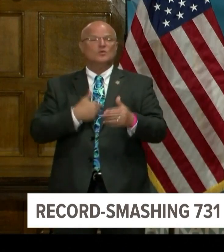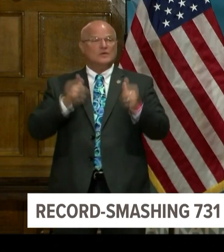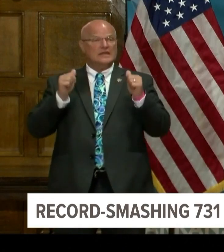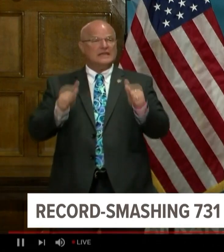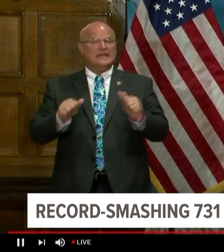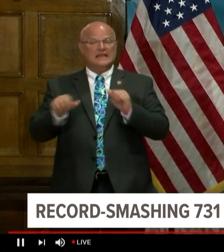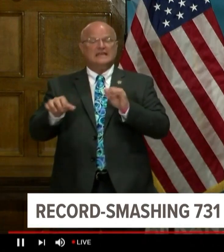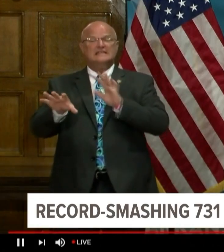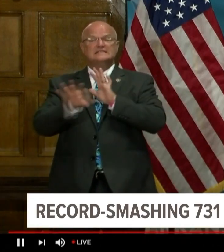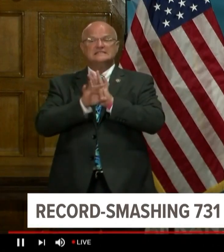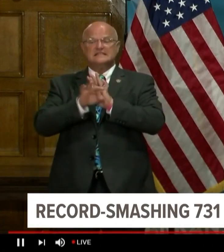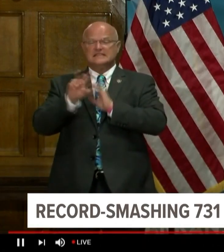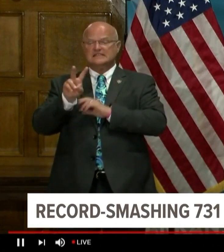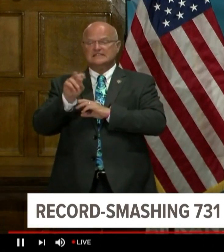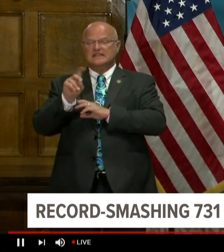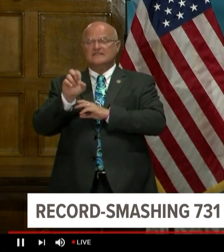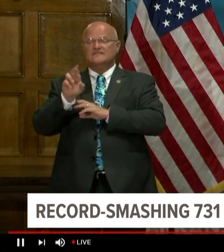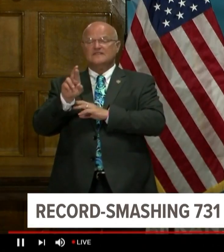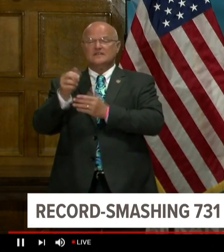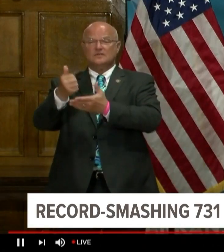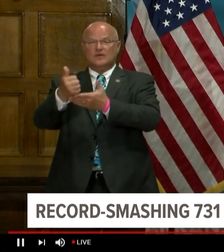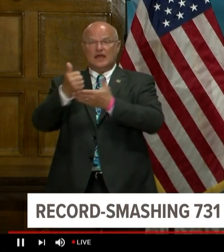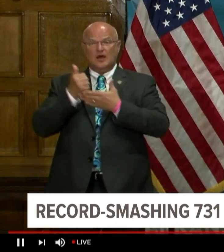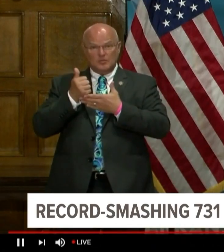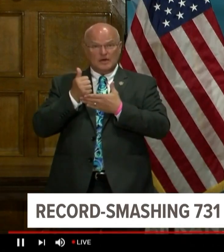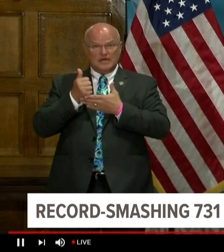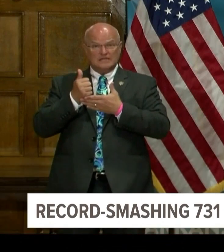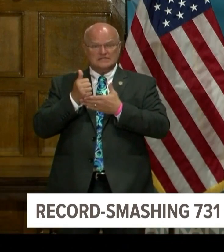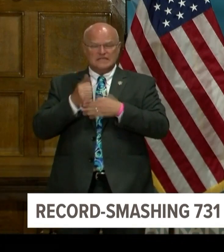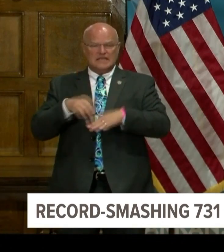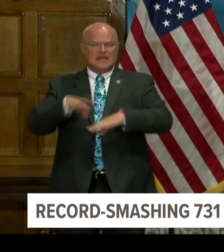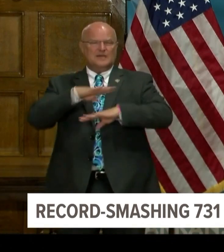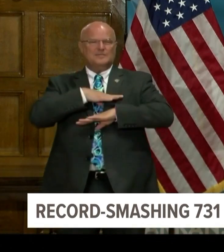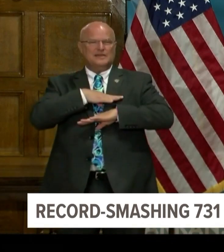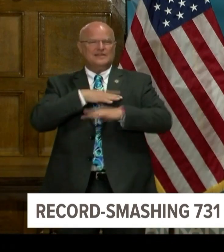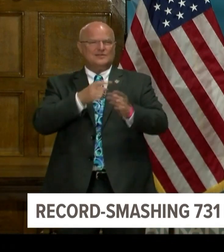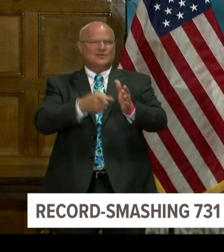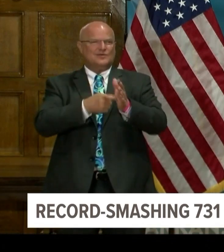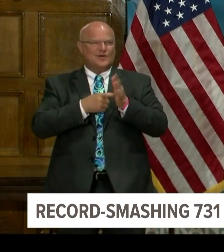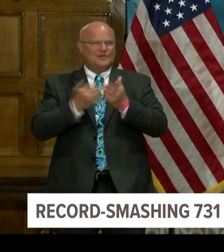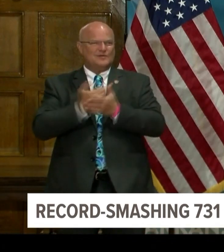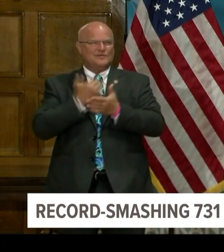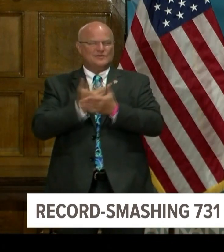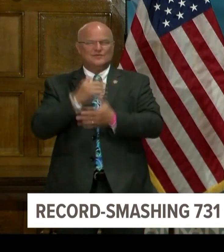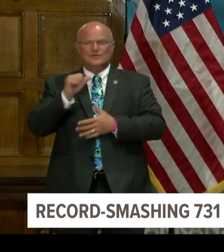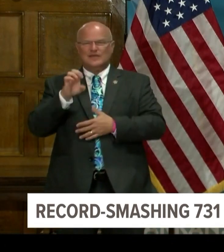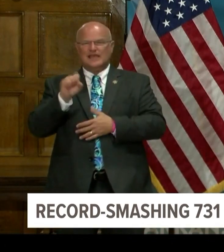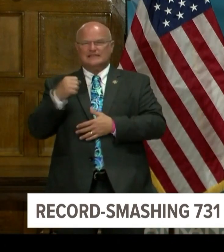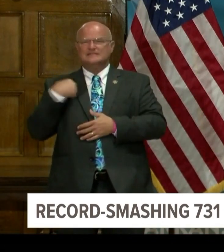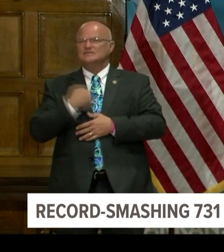can select a vendor that will be helpful to us in meeting the requirements of the new cases that we see and